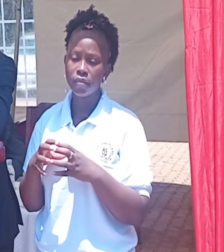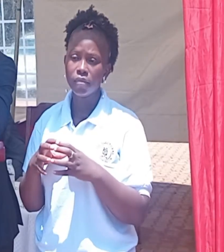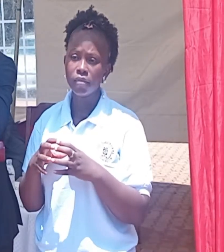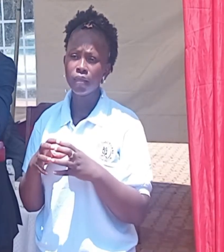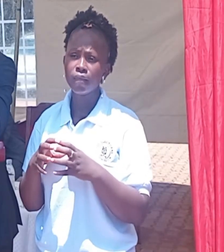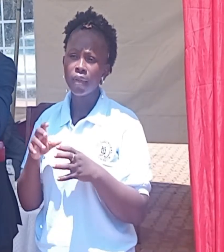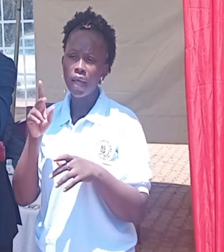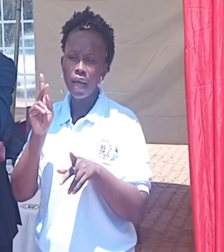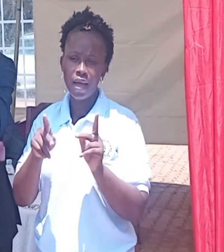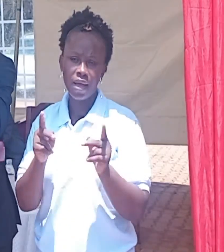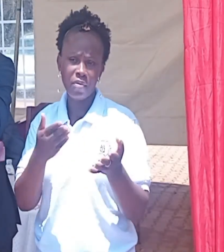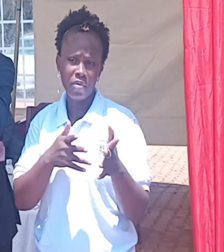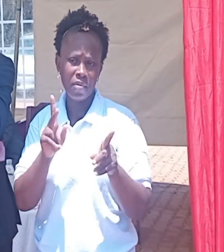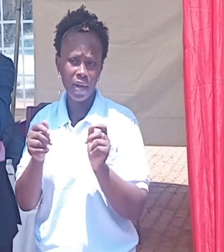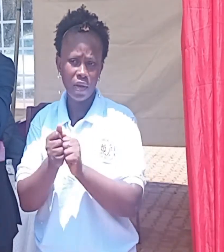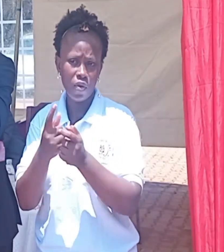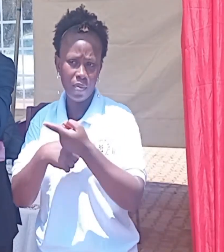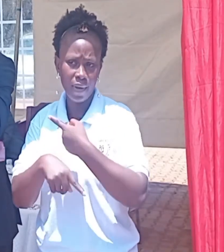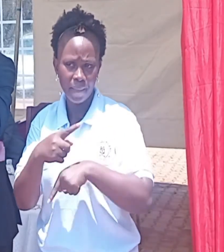abo abaliko